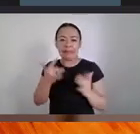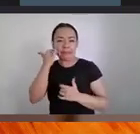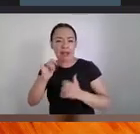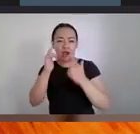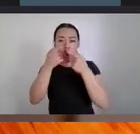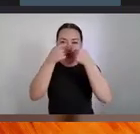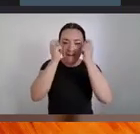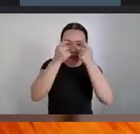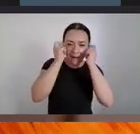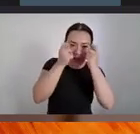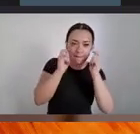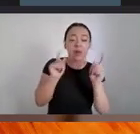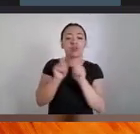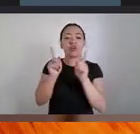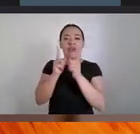fabrics stacked on their head.